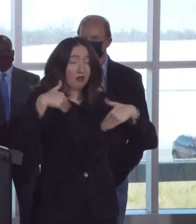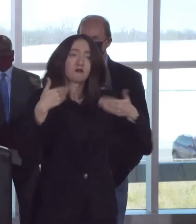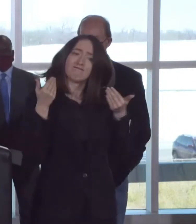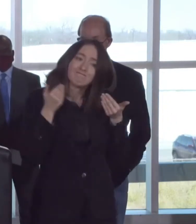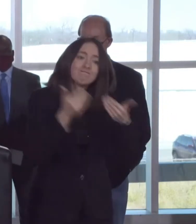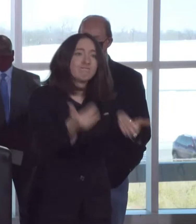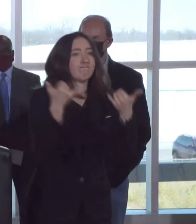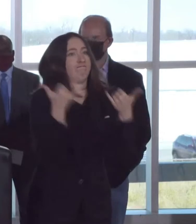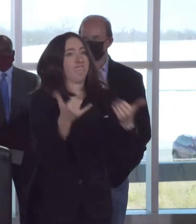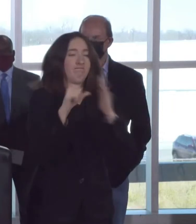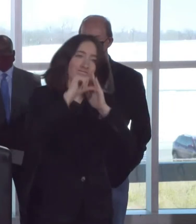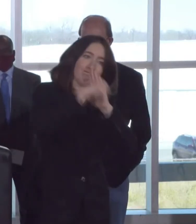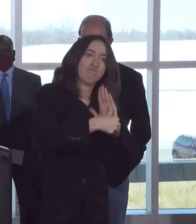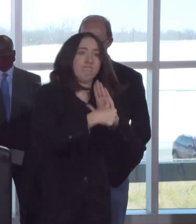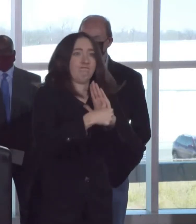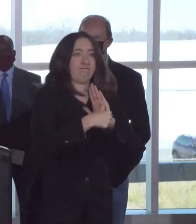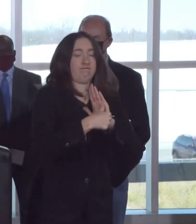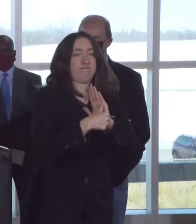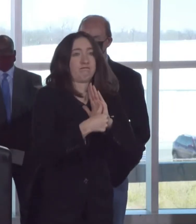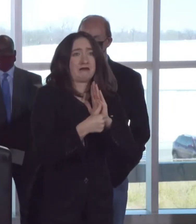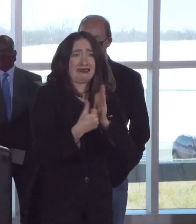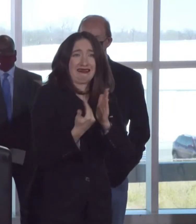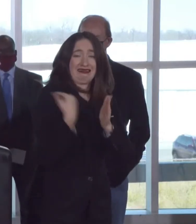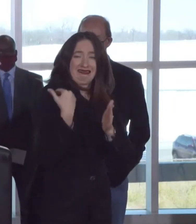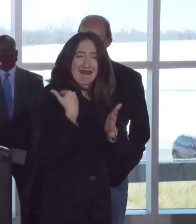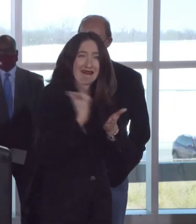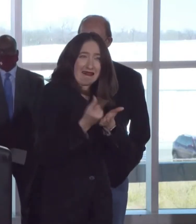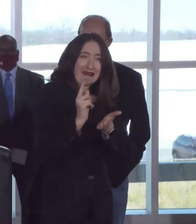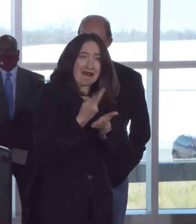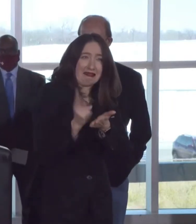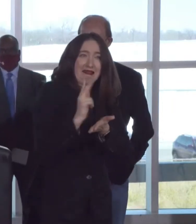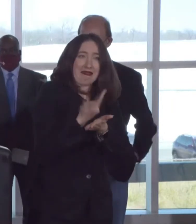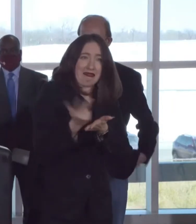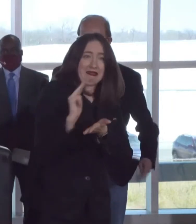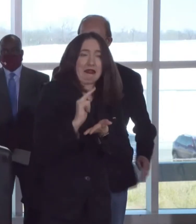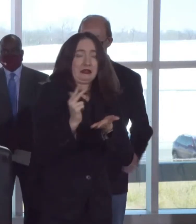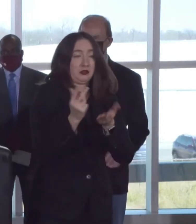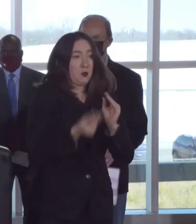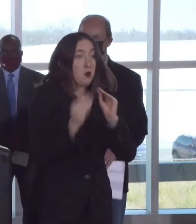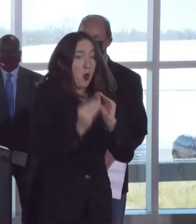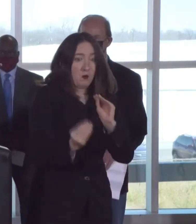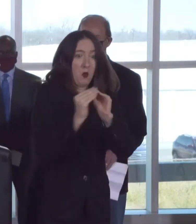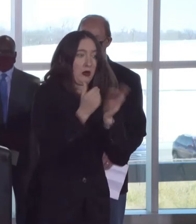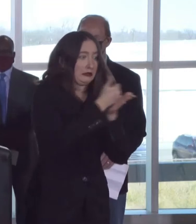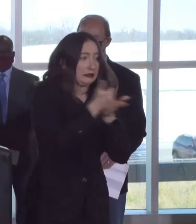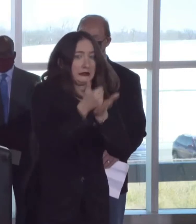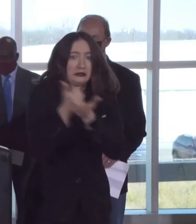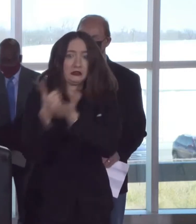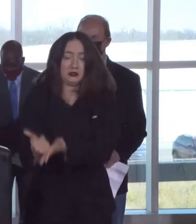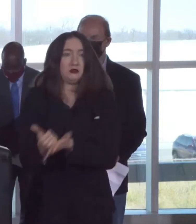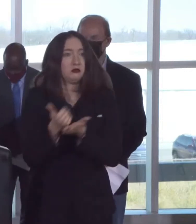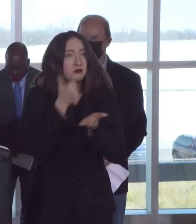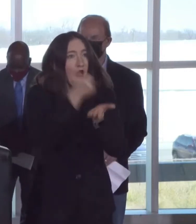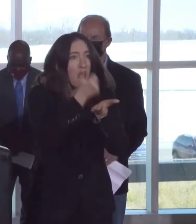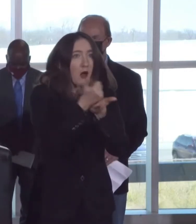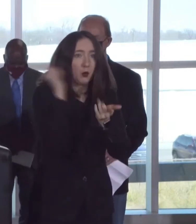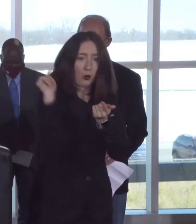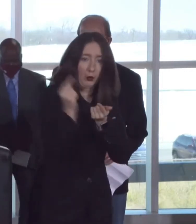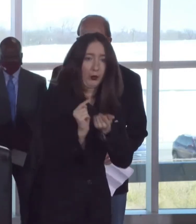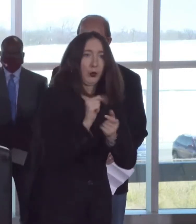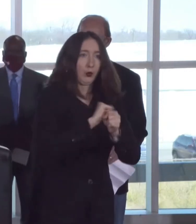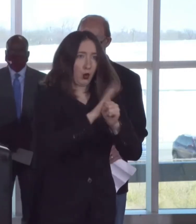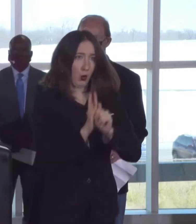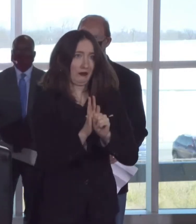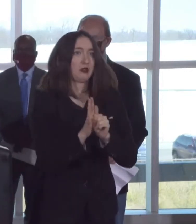so. Over the past several weeks, we've deployed more resources to help contain COVID-19, and we've requested more, and we've received